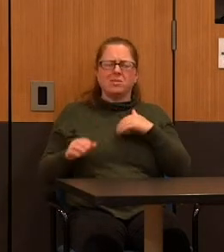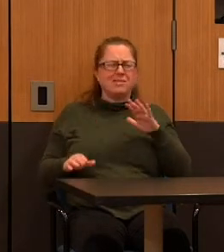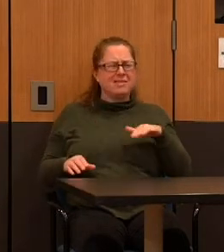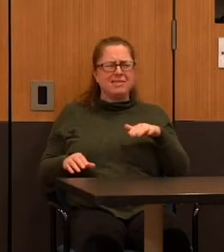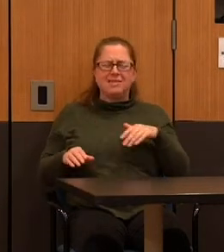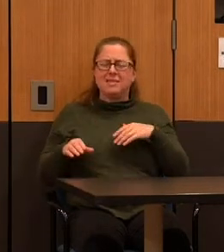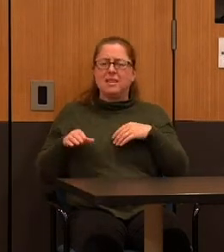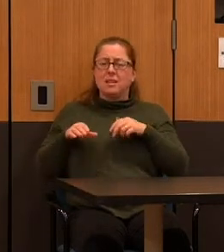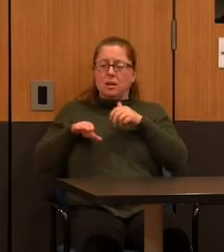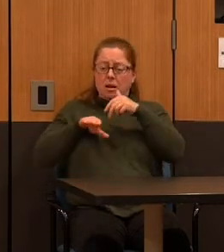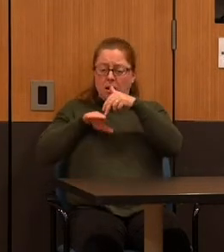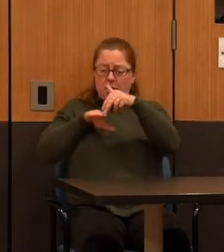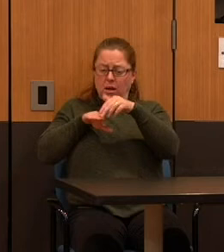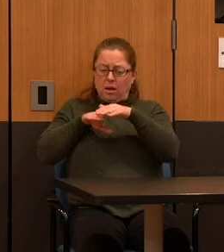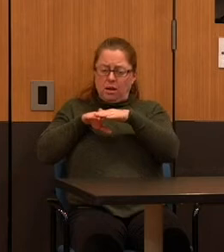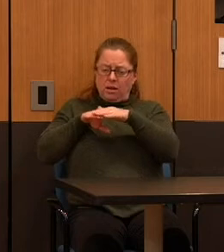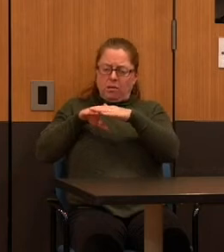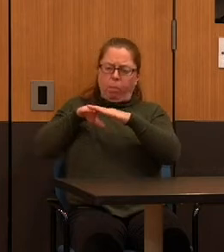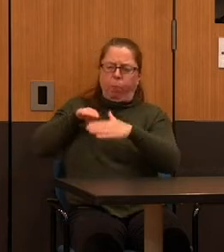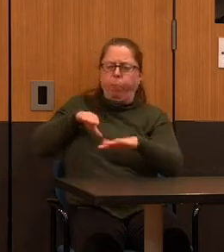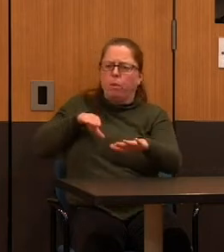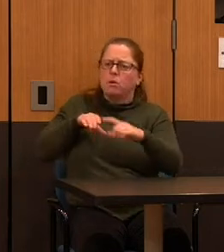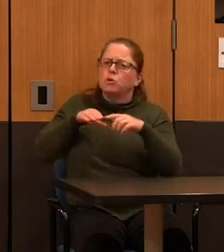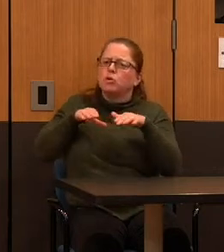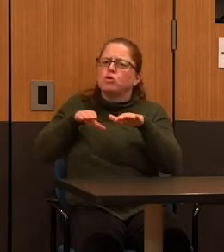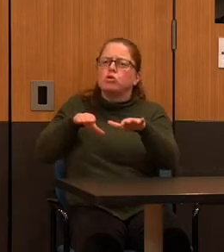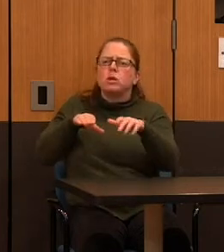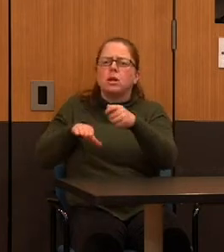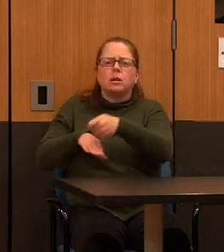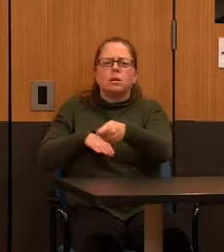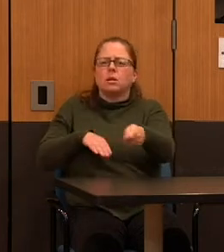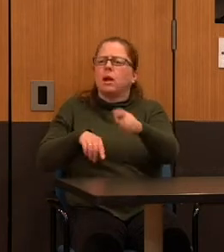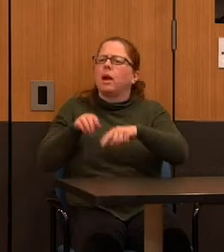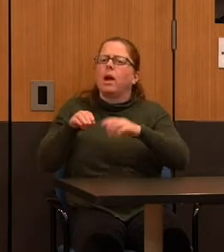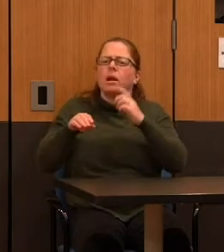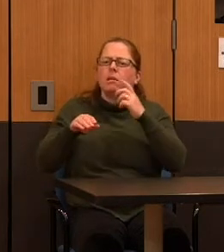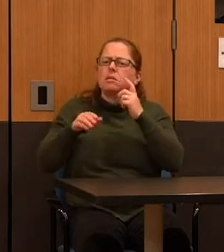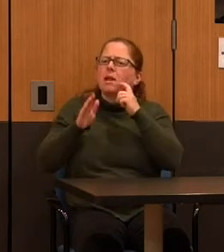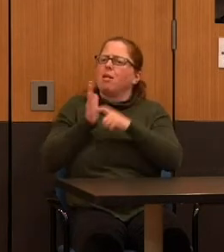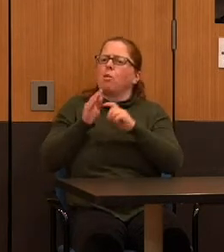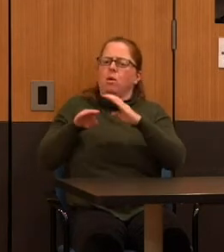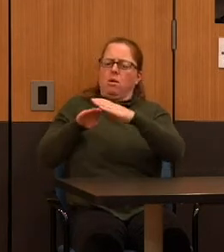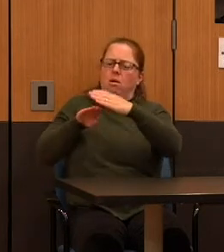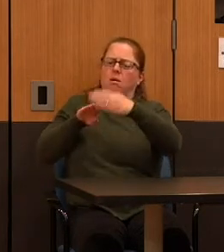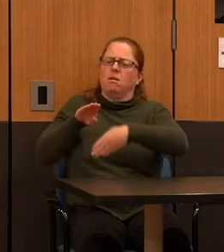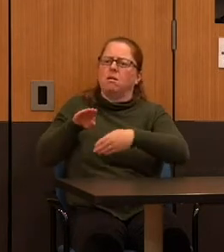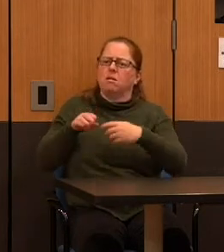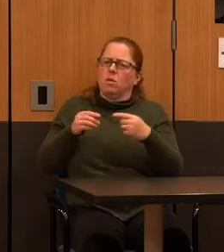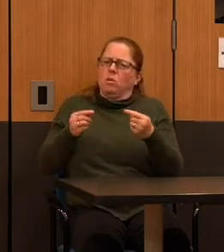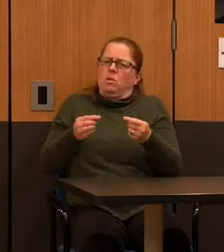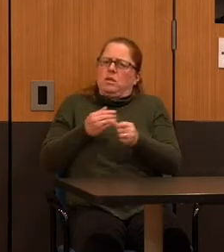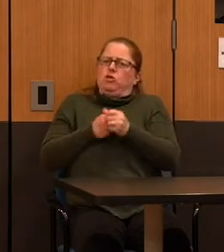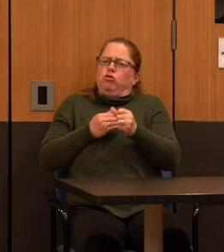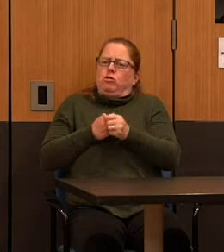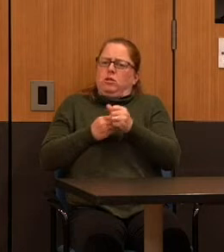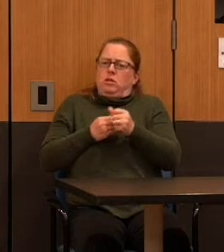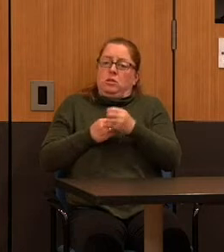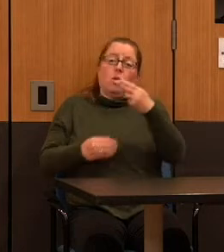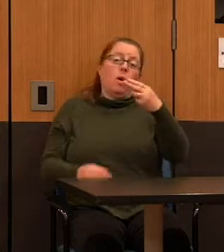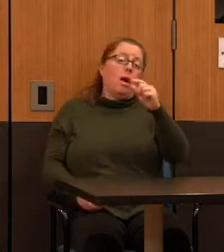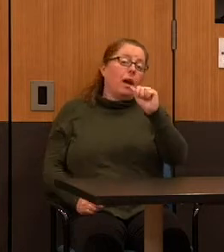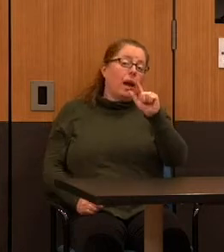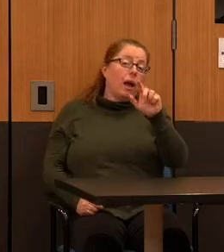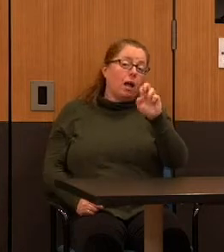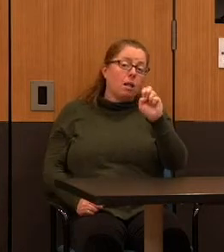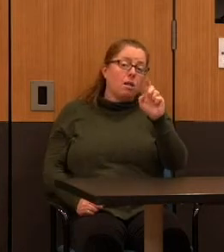was not helpful or was harmful to them because they wouldn't be able to detect the end of the curb. So Hale Zukas designed this curb